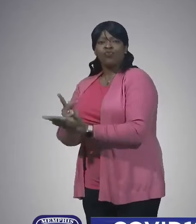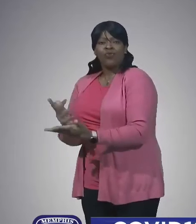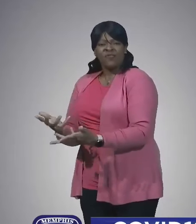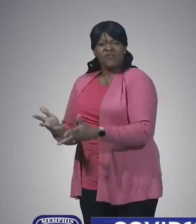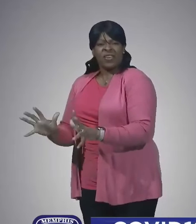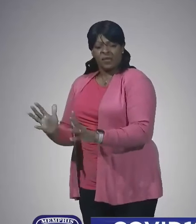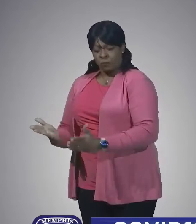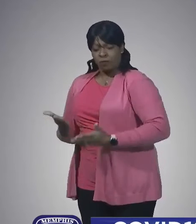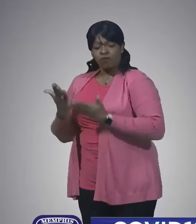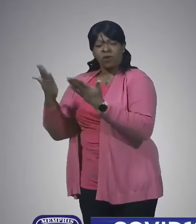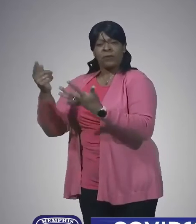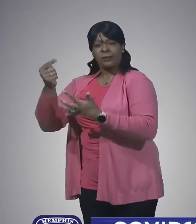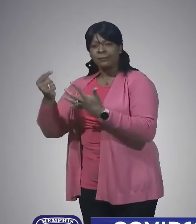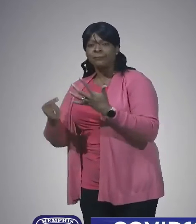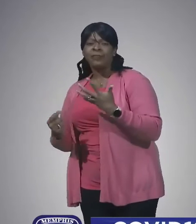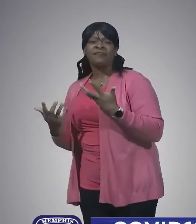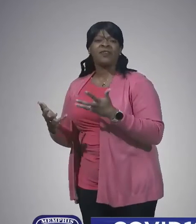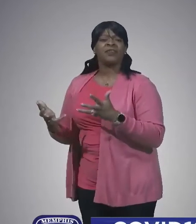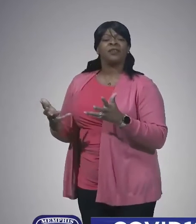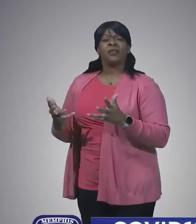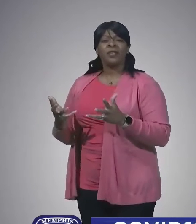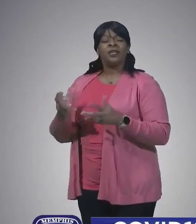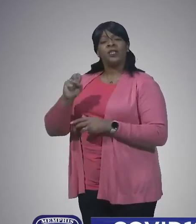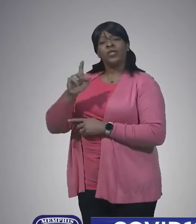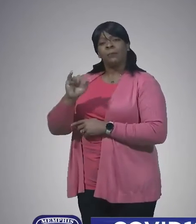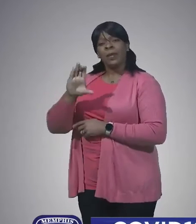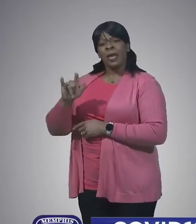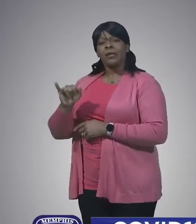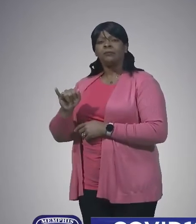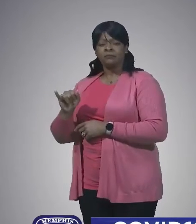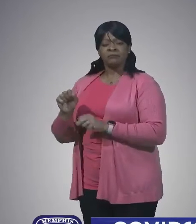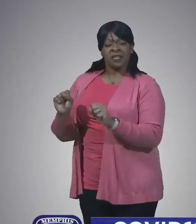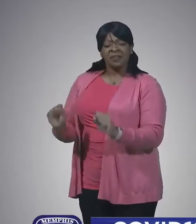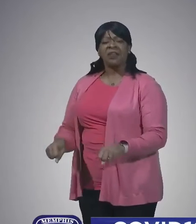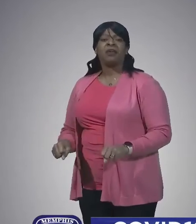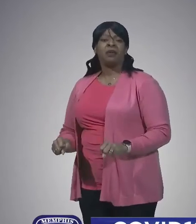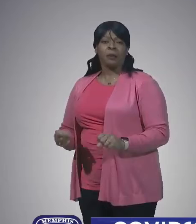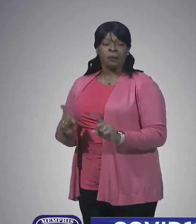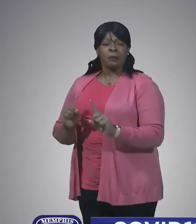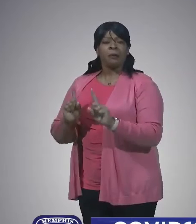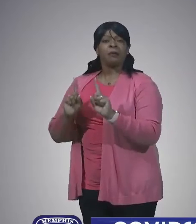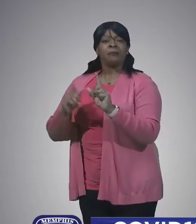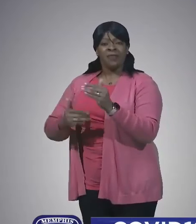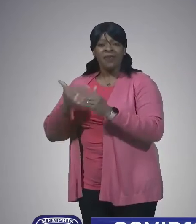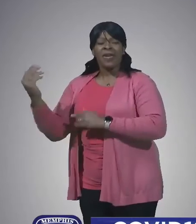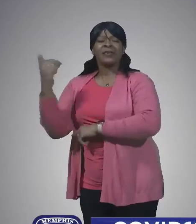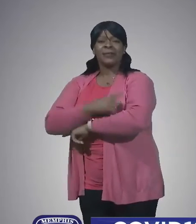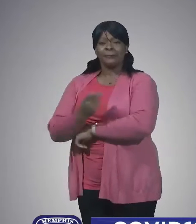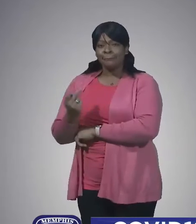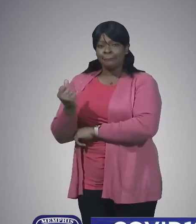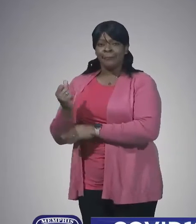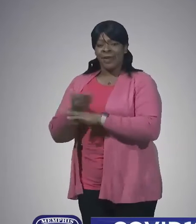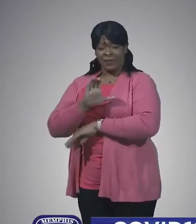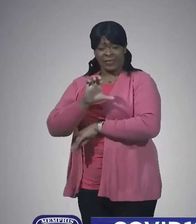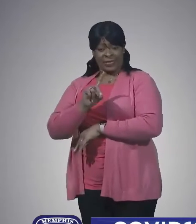with recommendations, Shelby County was pretty much able to go the very next day after that